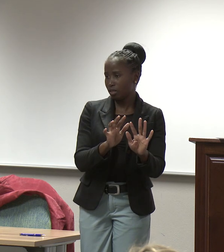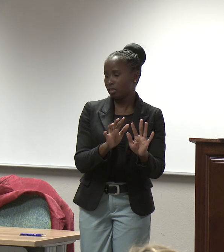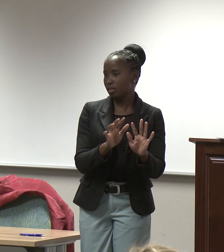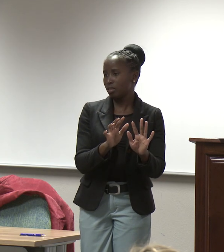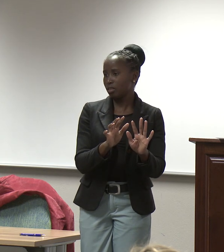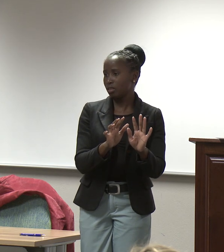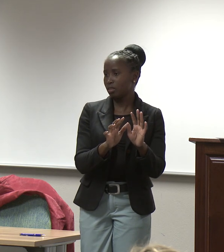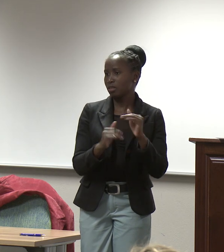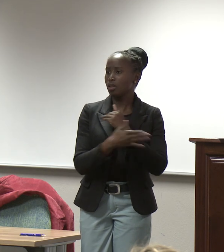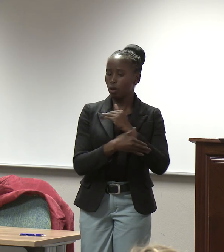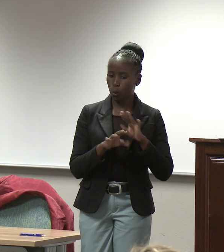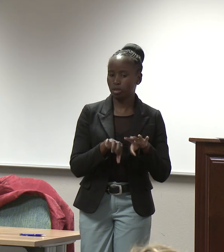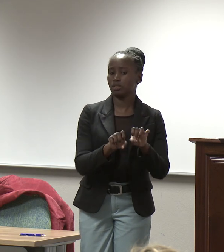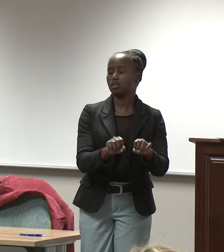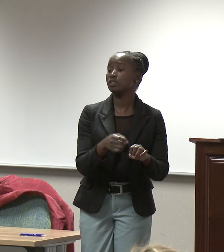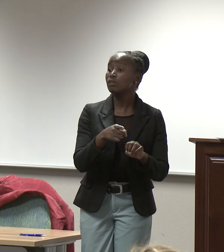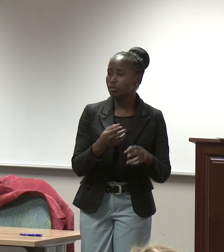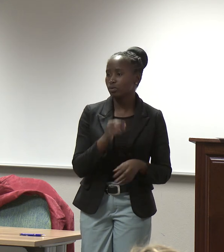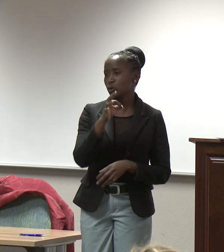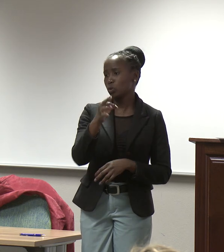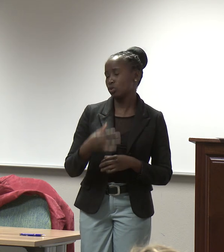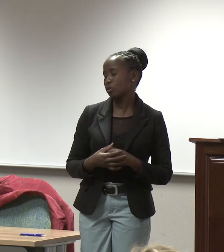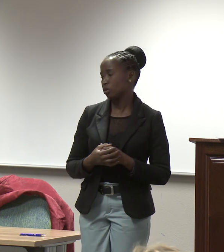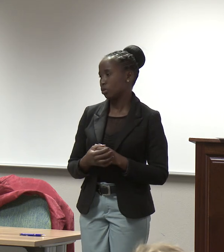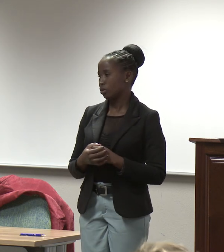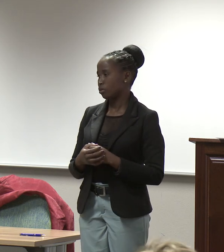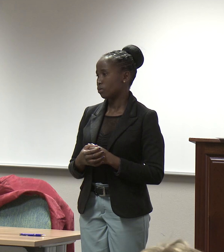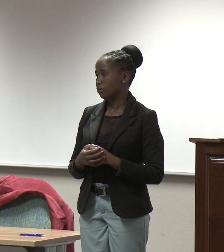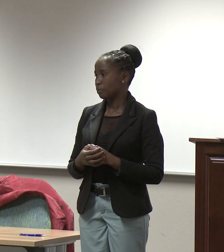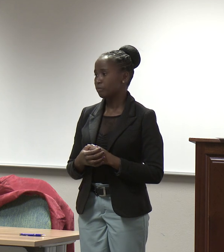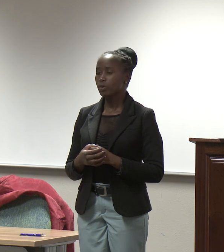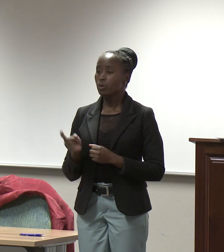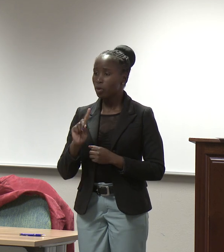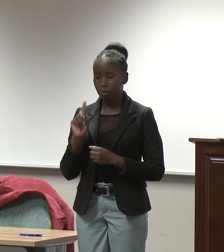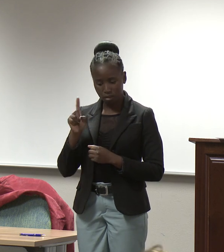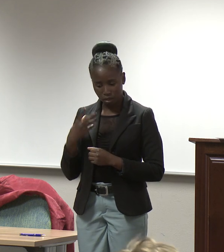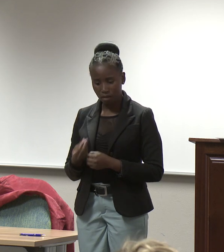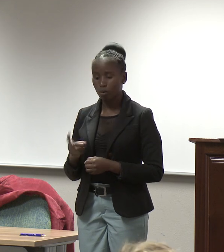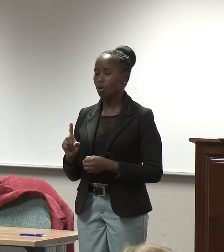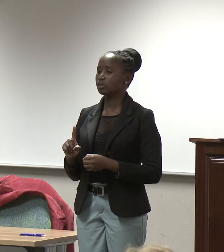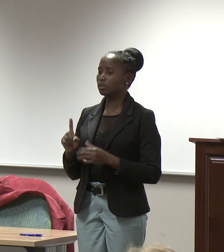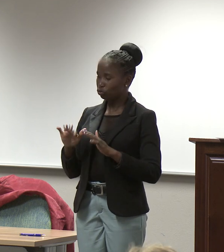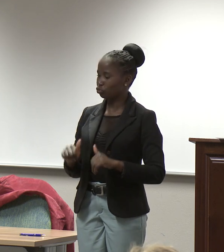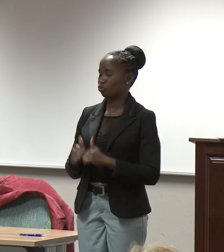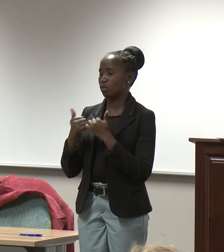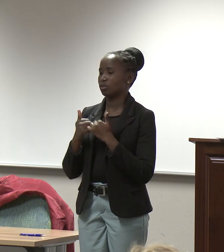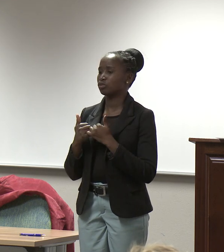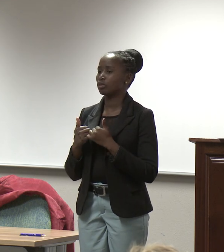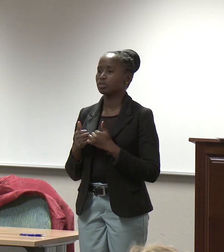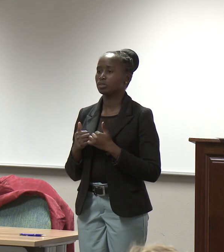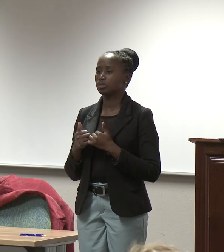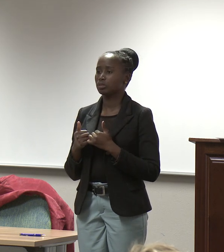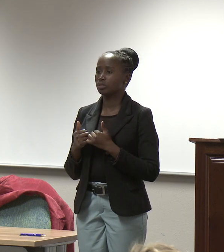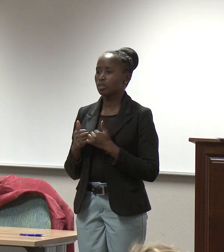future. What are the dilemmas and the challenges? And as usual, as you know, the think tanks, they always